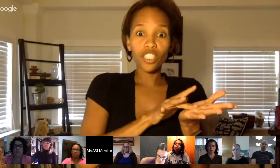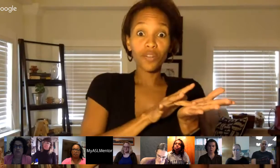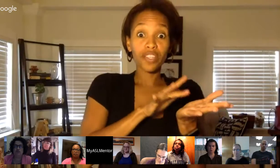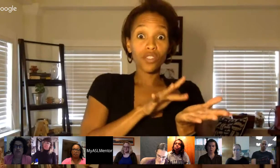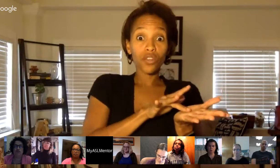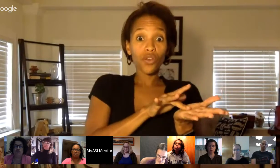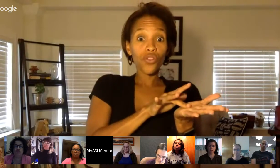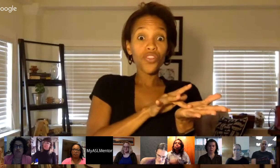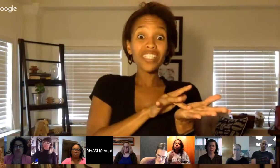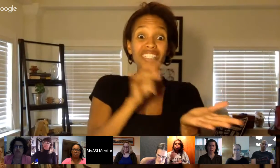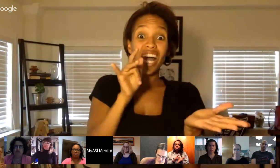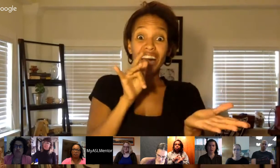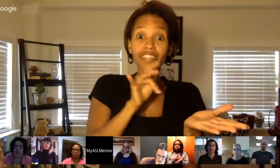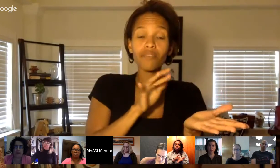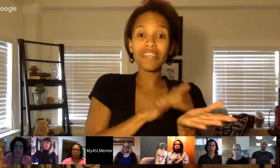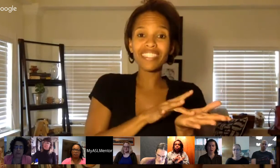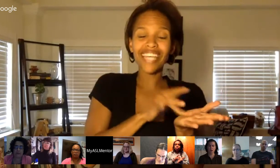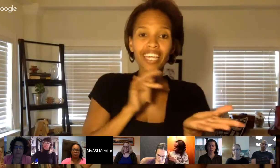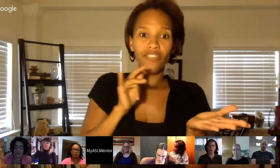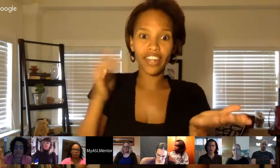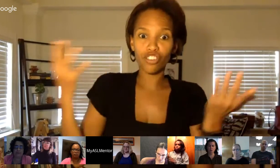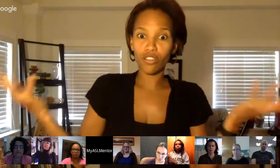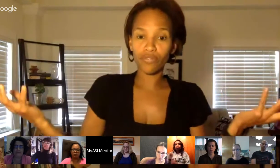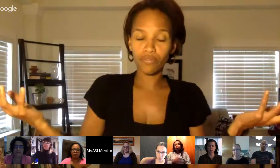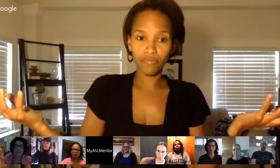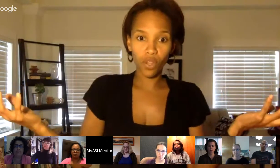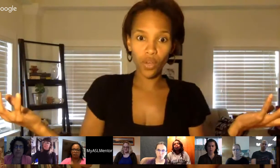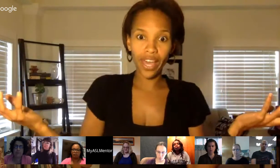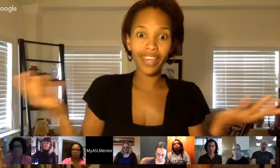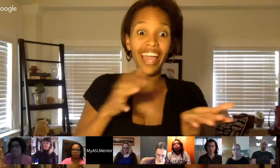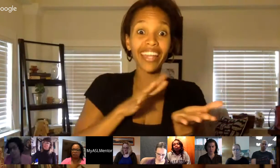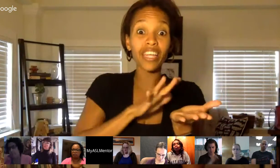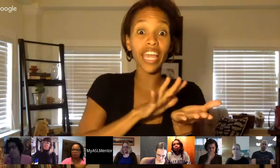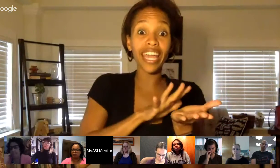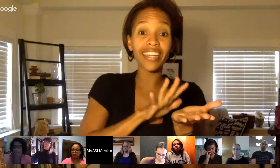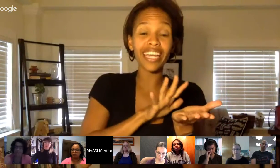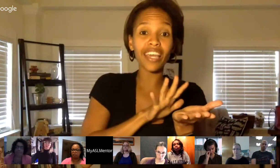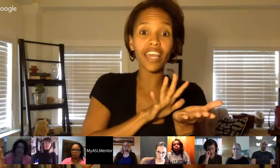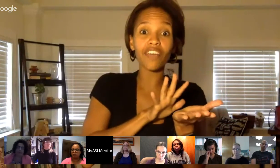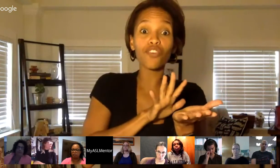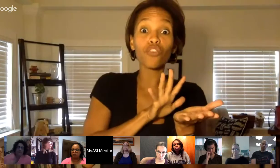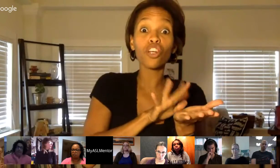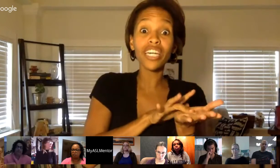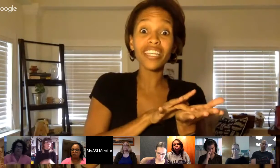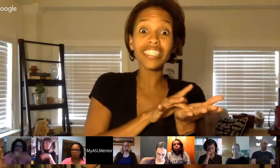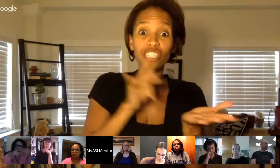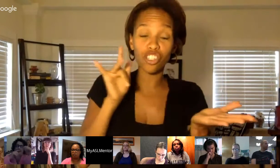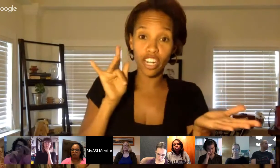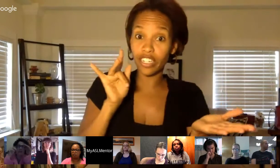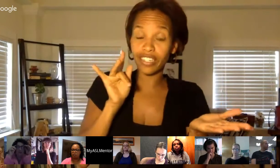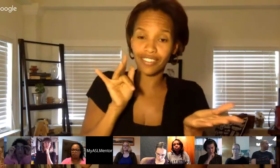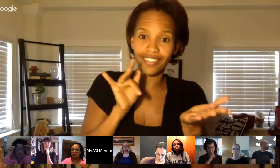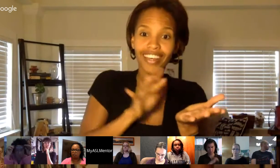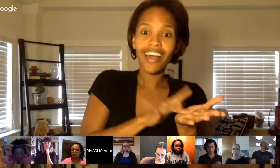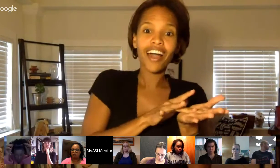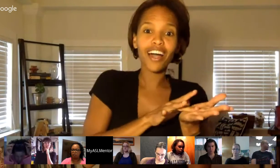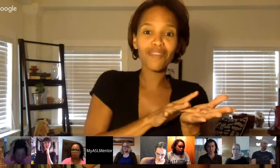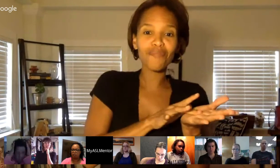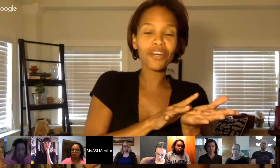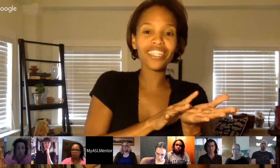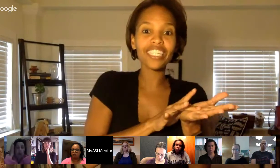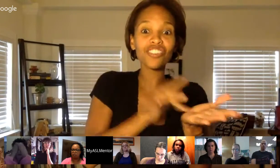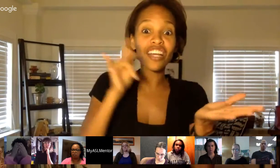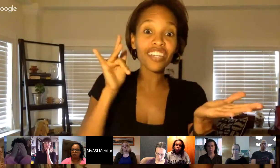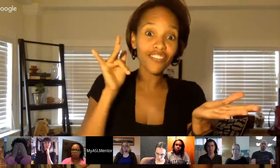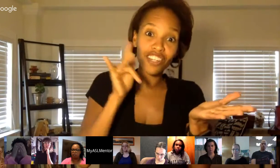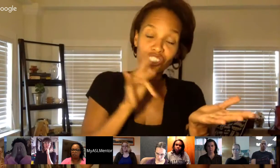where do I start with this? This sign means take advantage of, okay? And if you look in the dictionary,